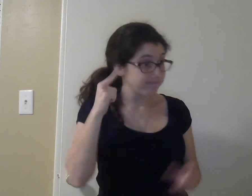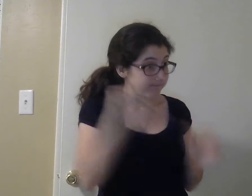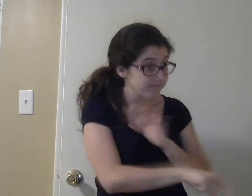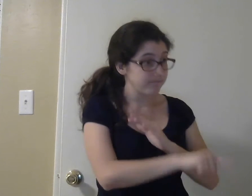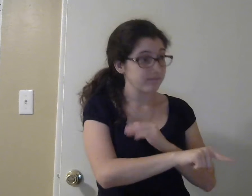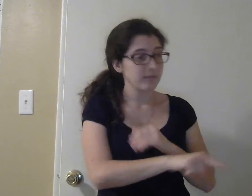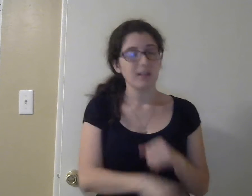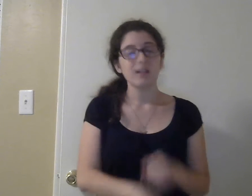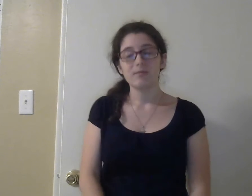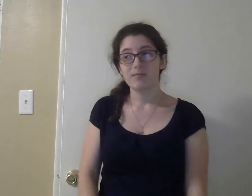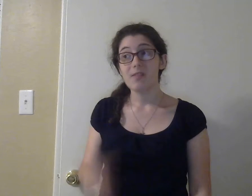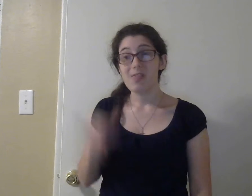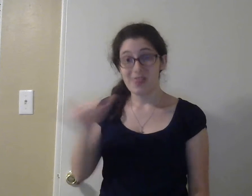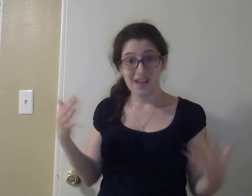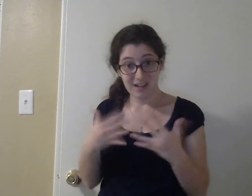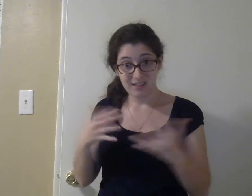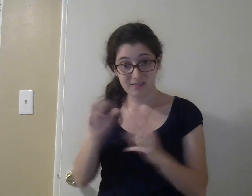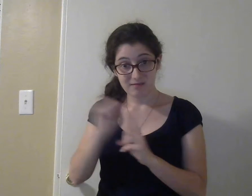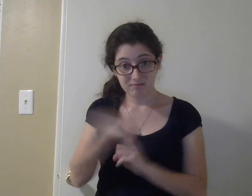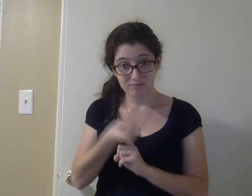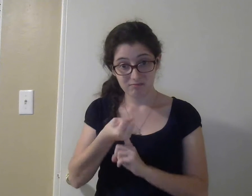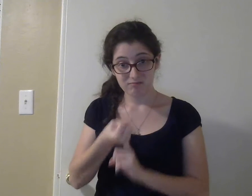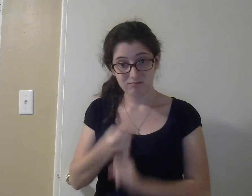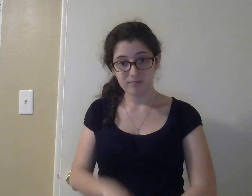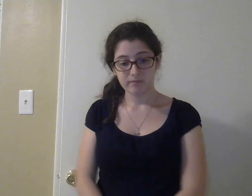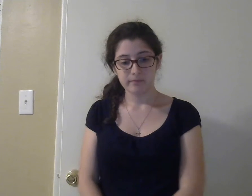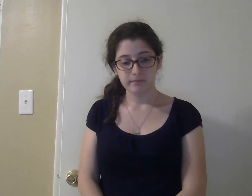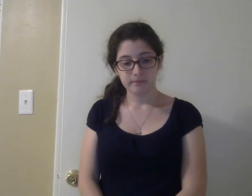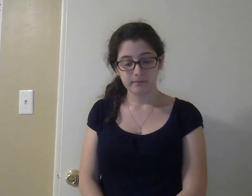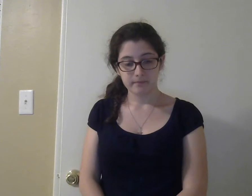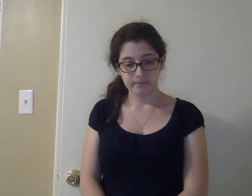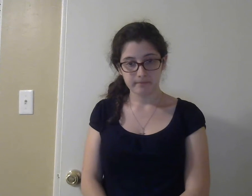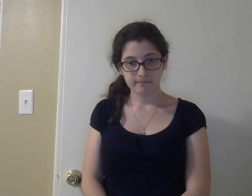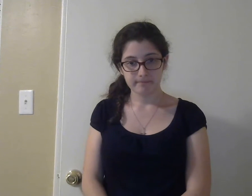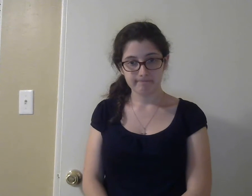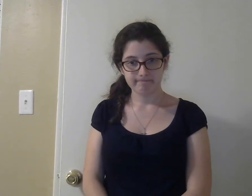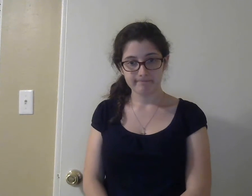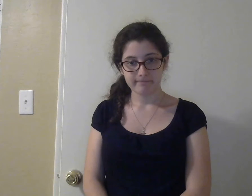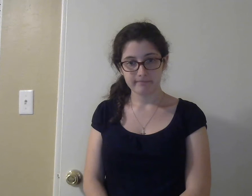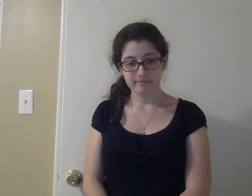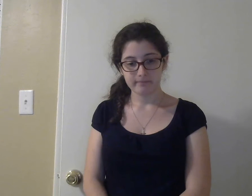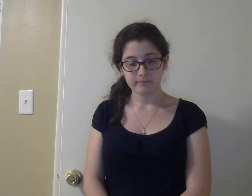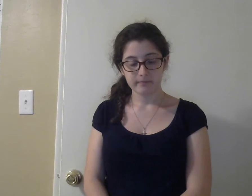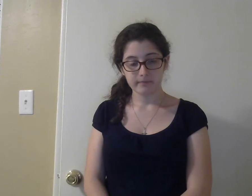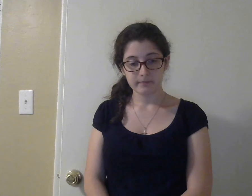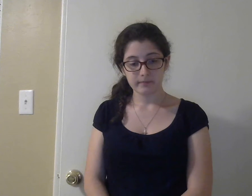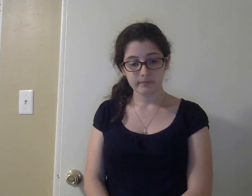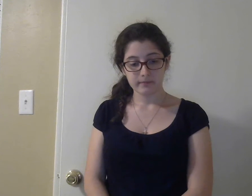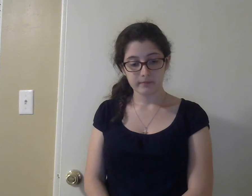When I personally, John Piper have worried that I may not have